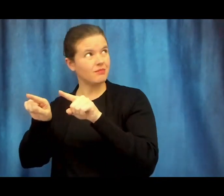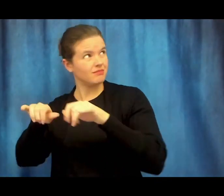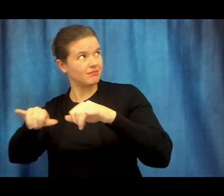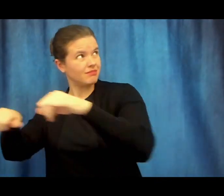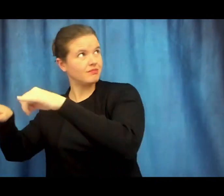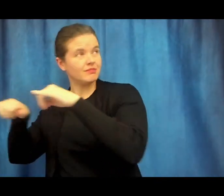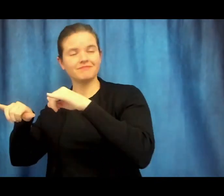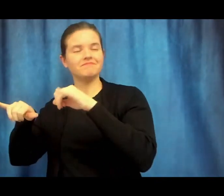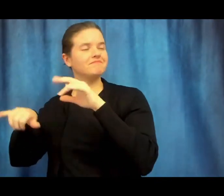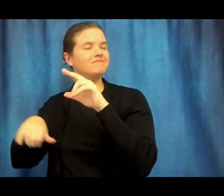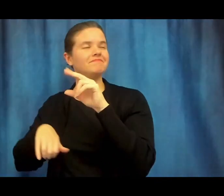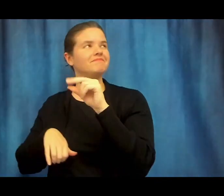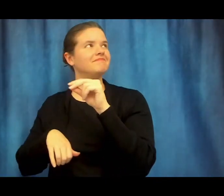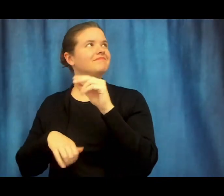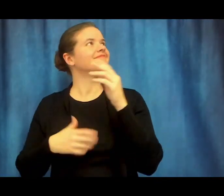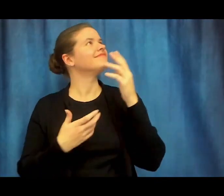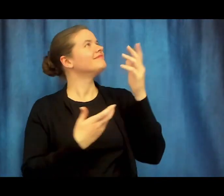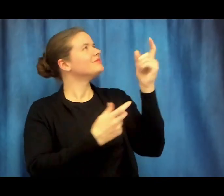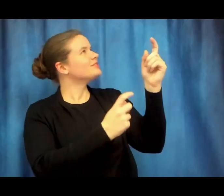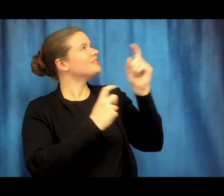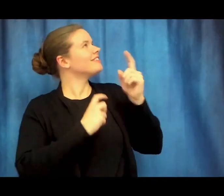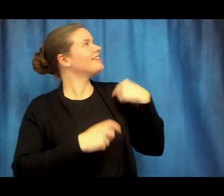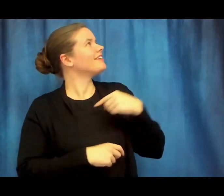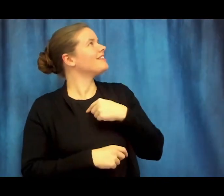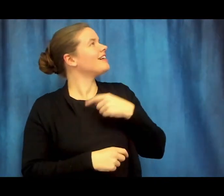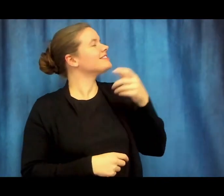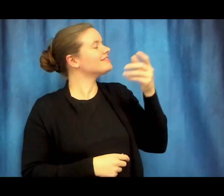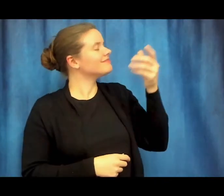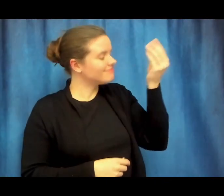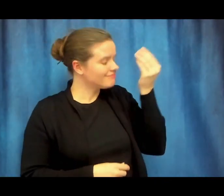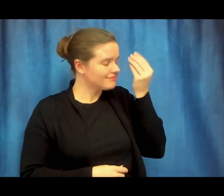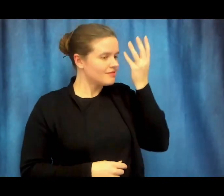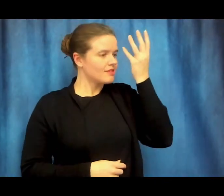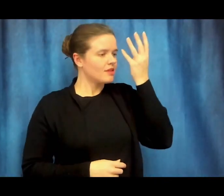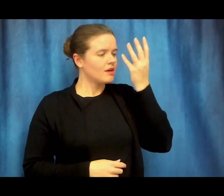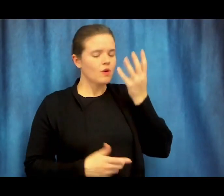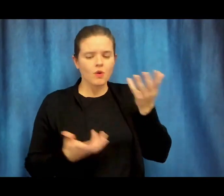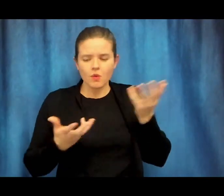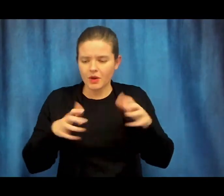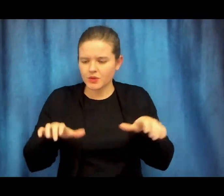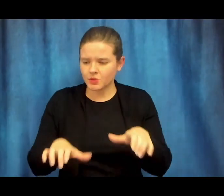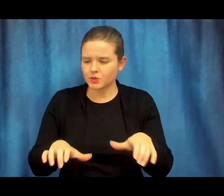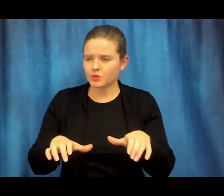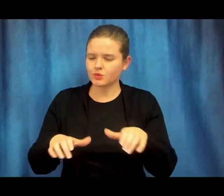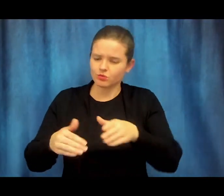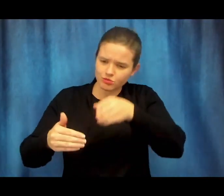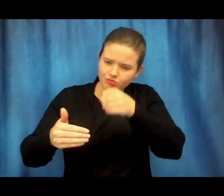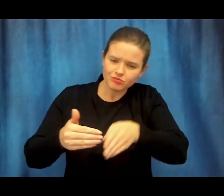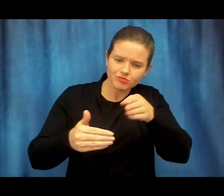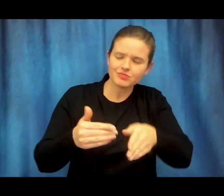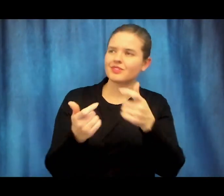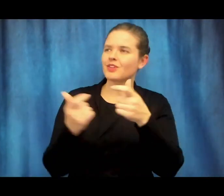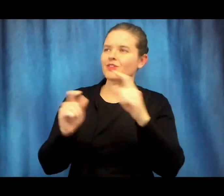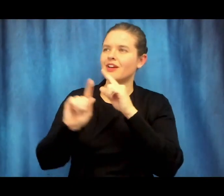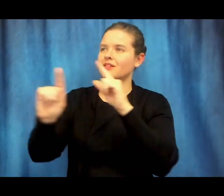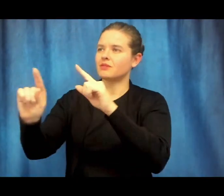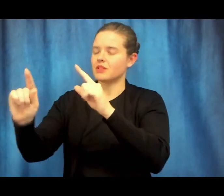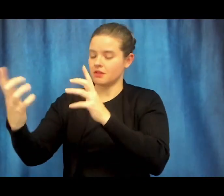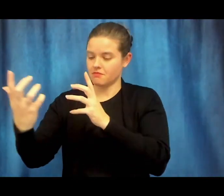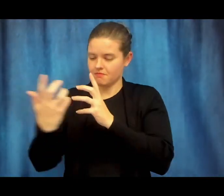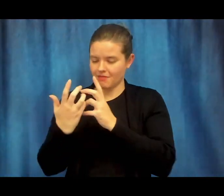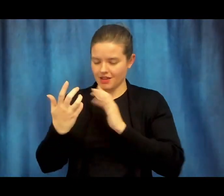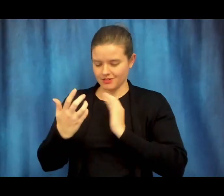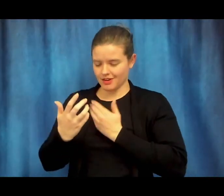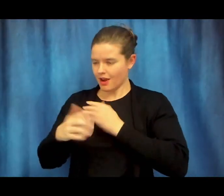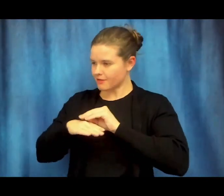uniformity. We pray that you will give us revelation, divine revelation, on what to do in fulfilling the Great